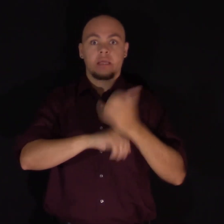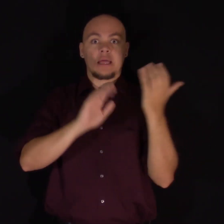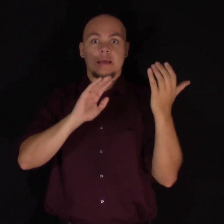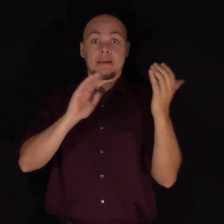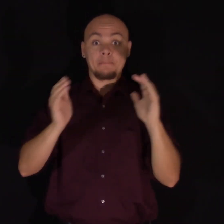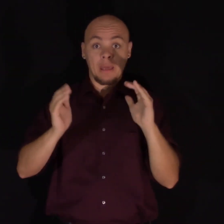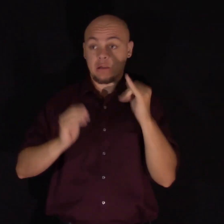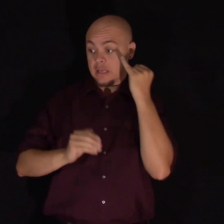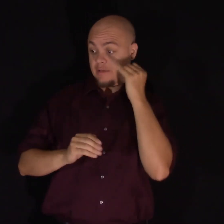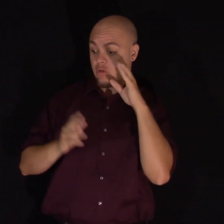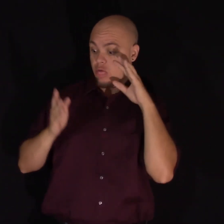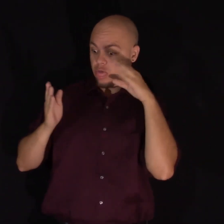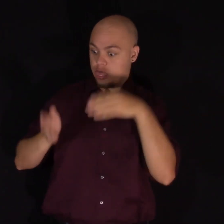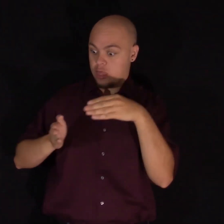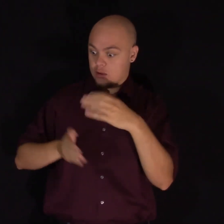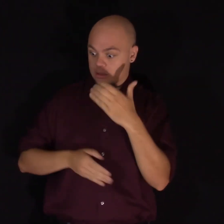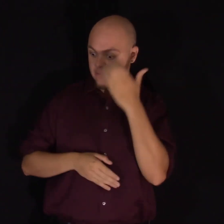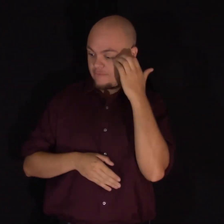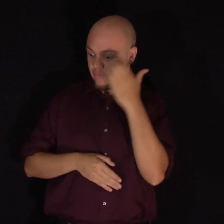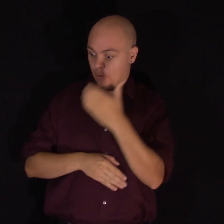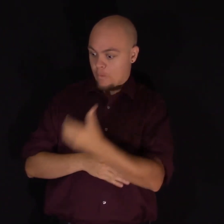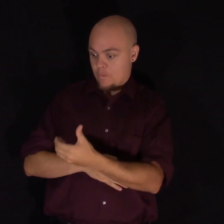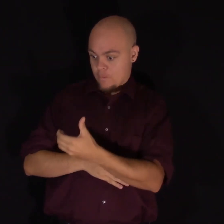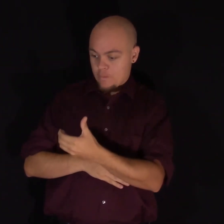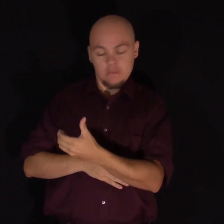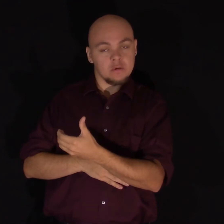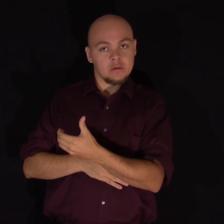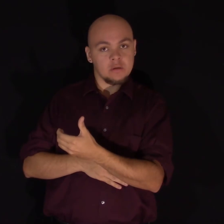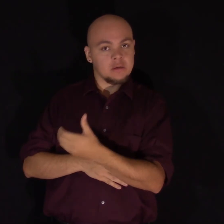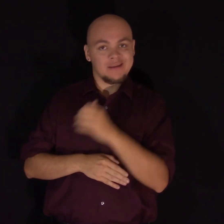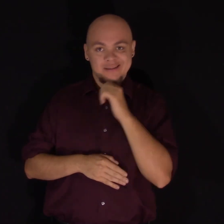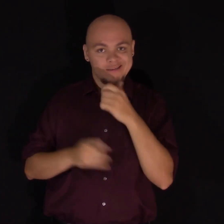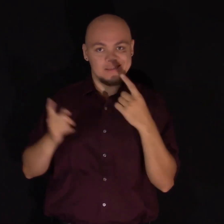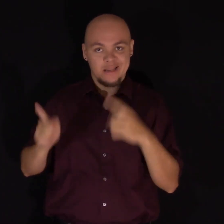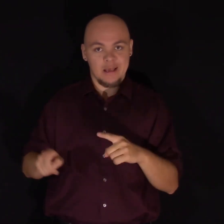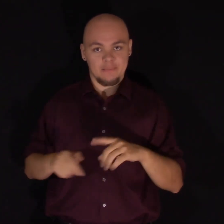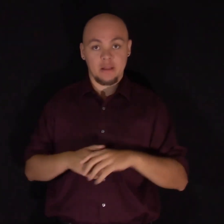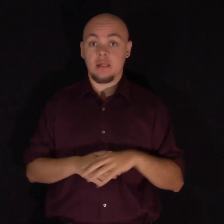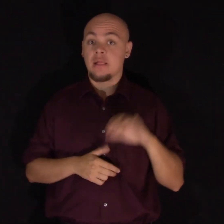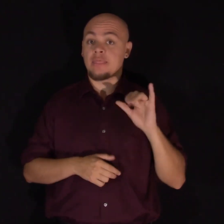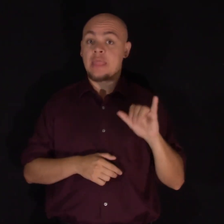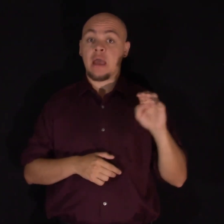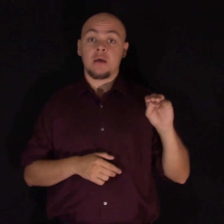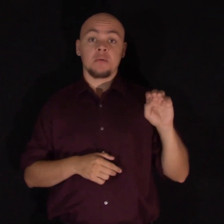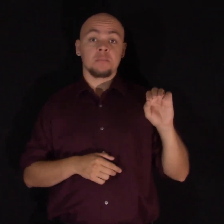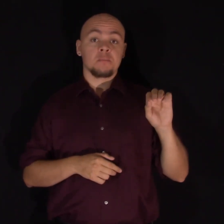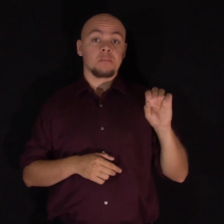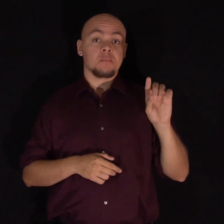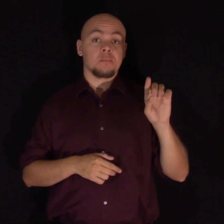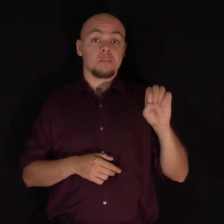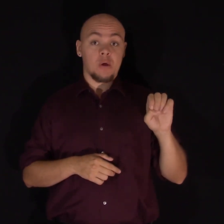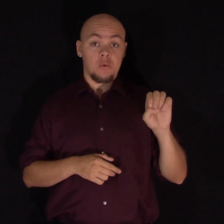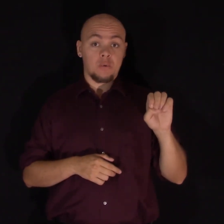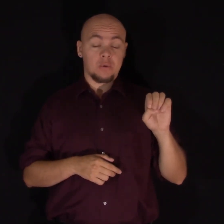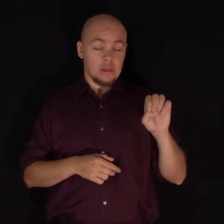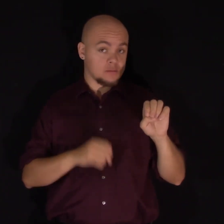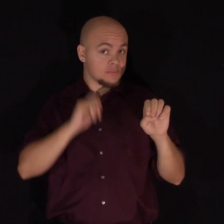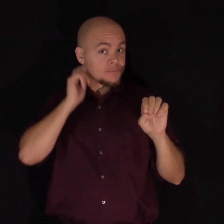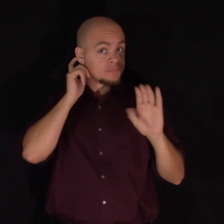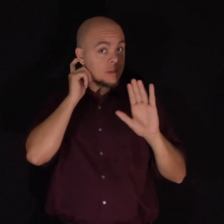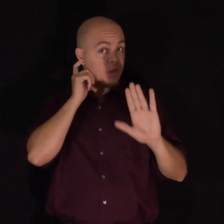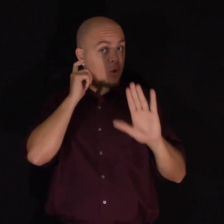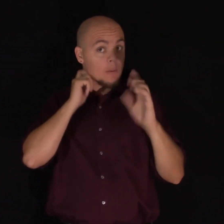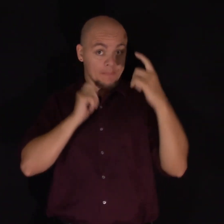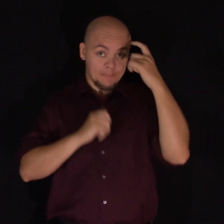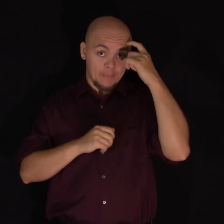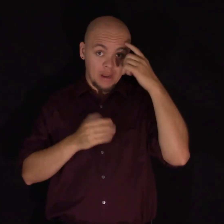else, on your phone, for example. This is a mode, especially when we do this deliberately, when we deliberately let our mind wander.